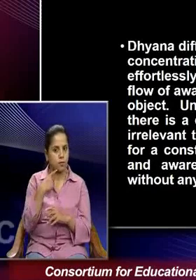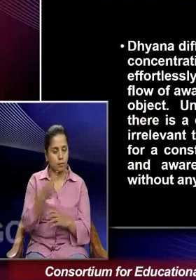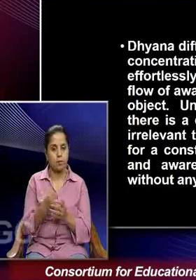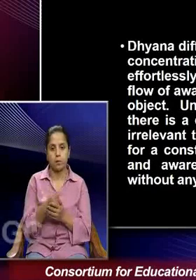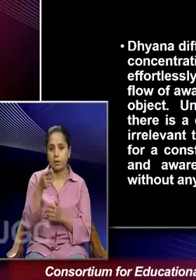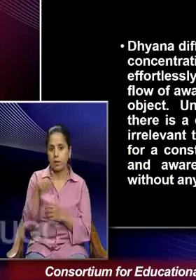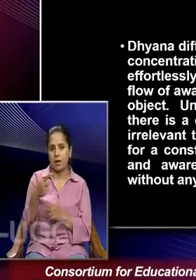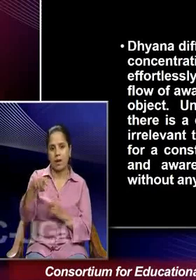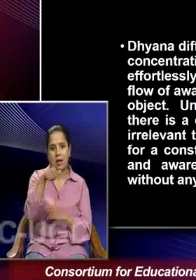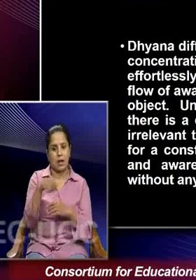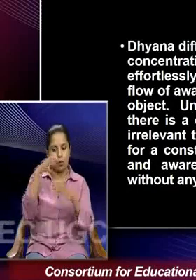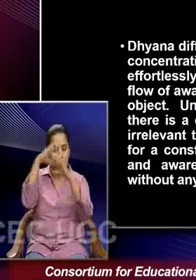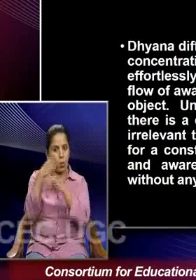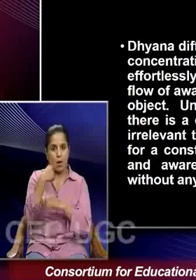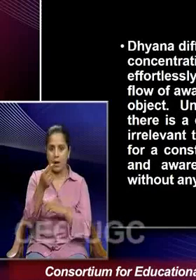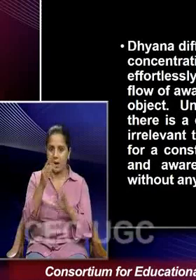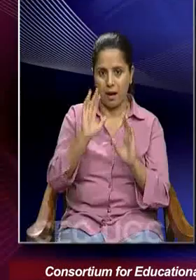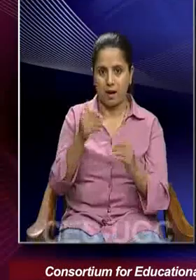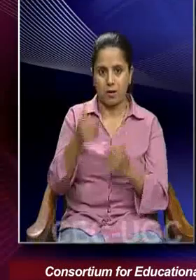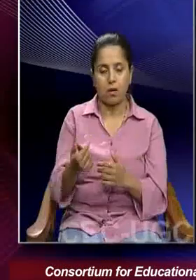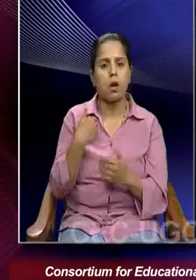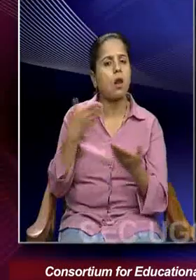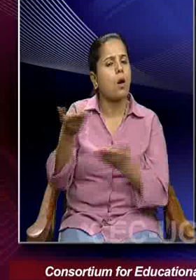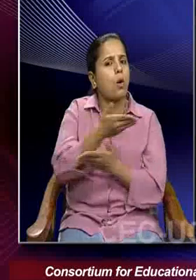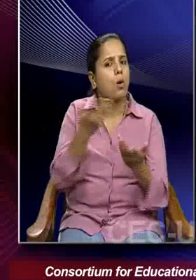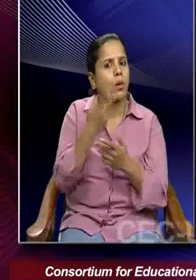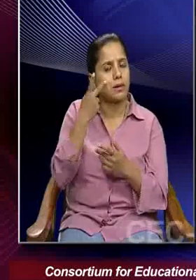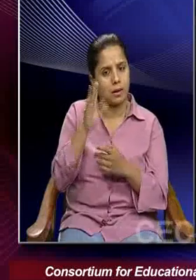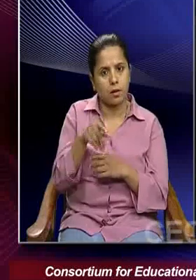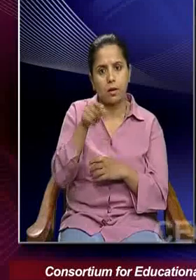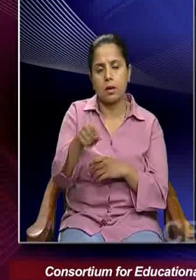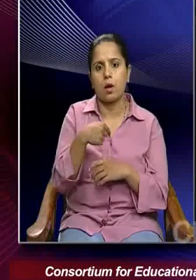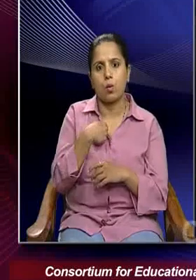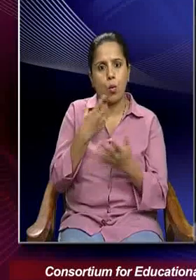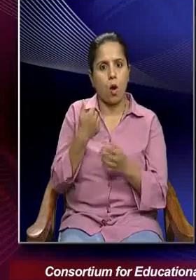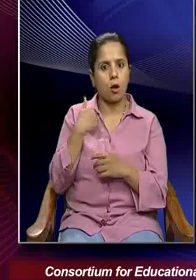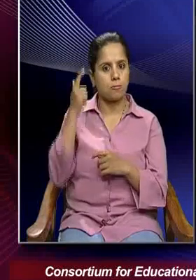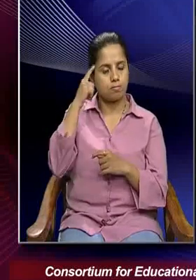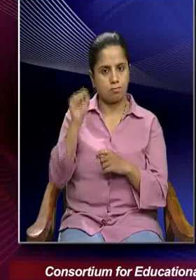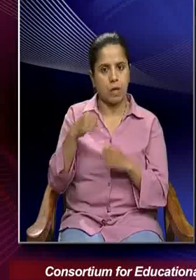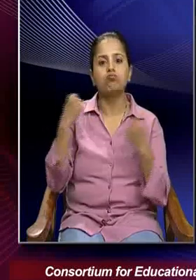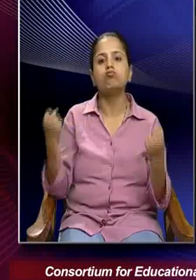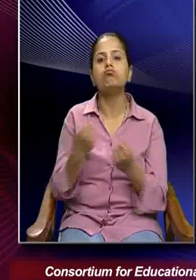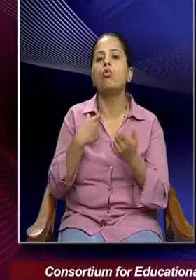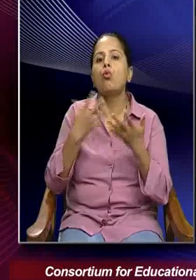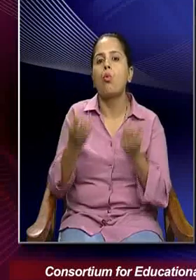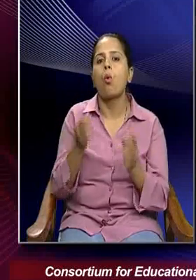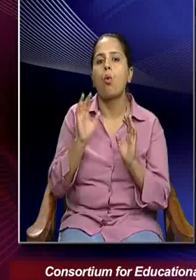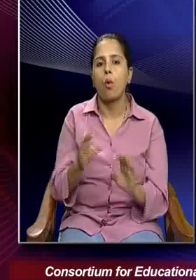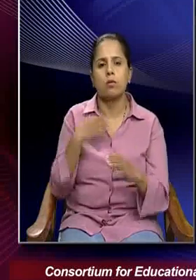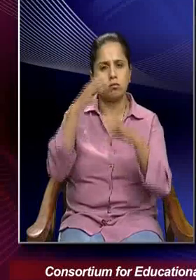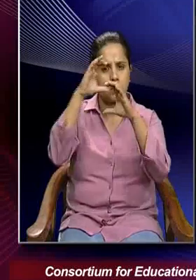So unlike concentration, where there is a deliberate effort to